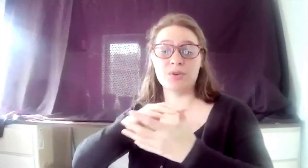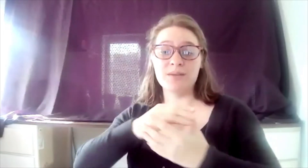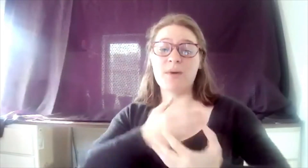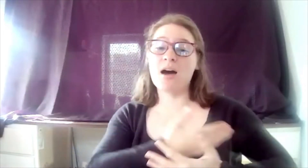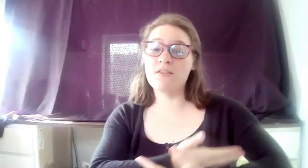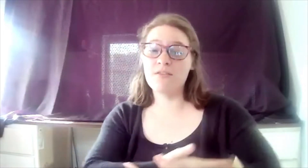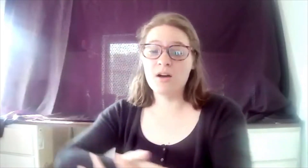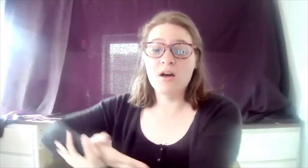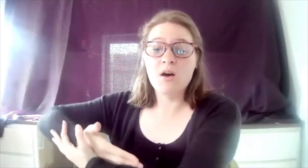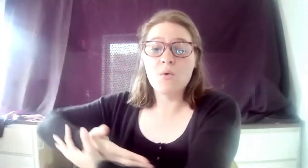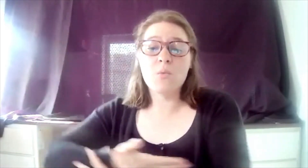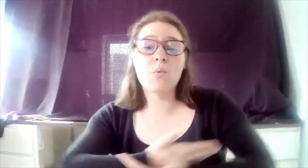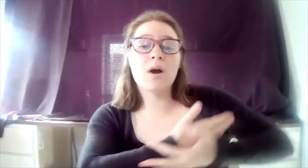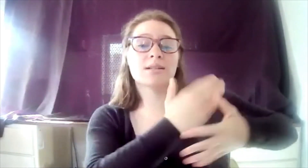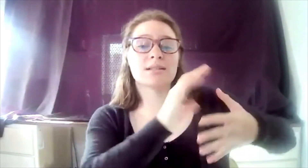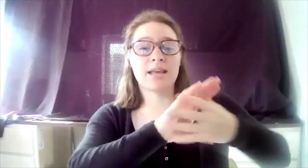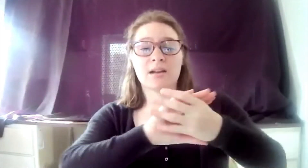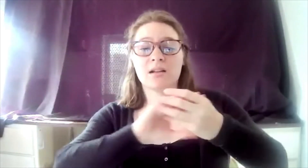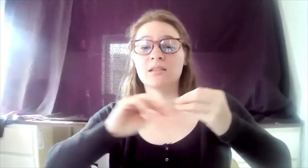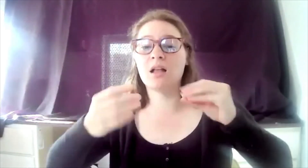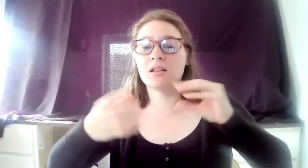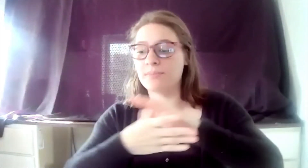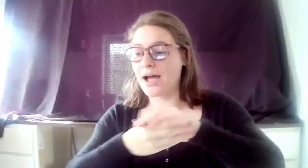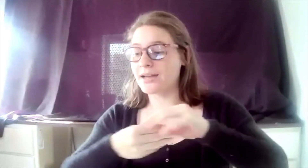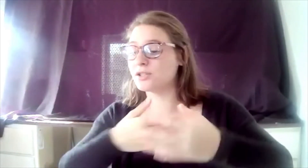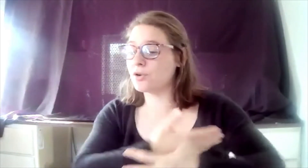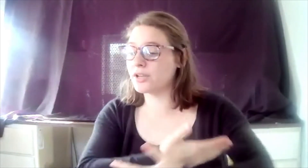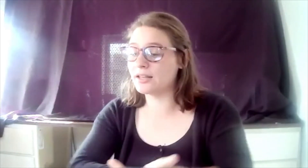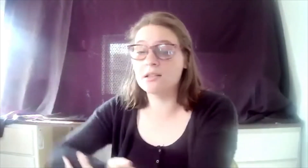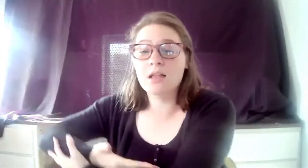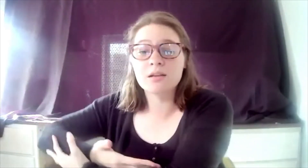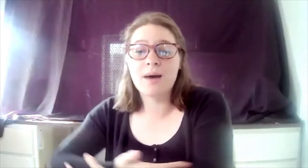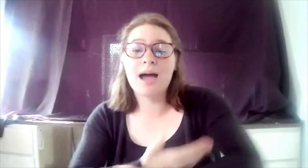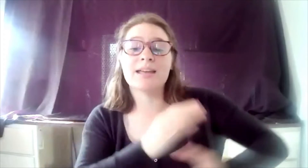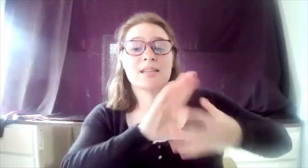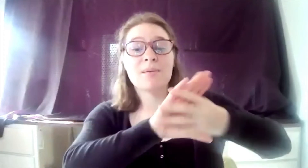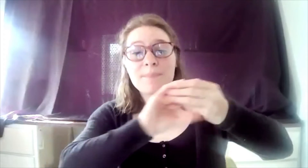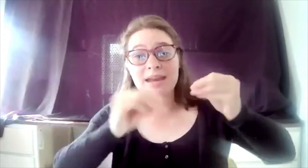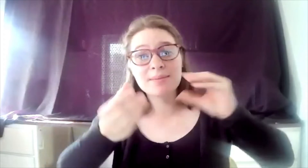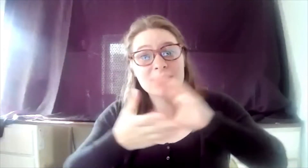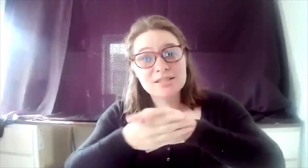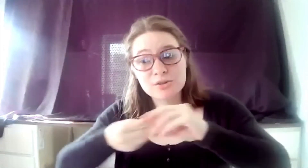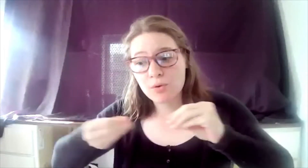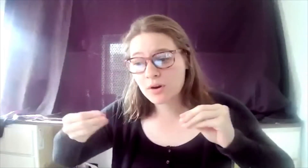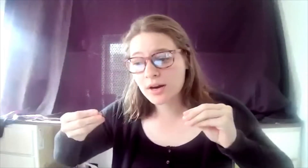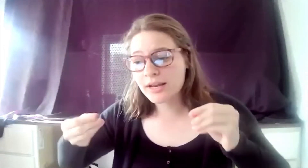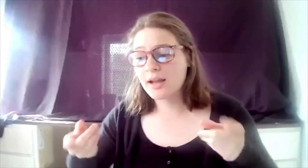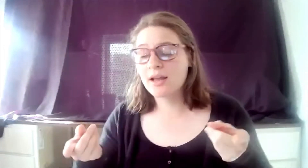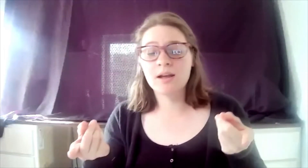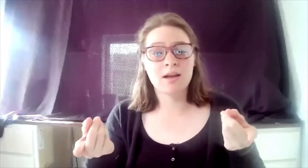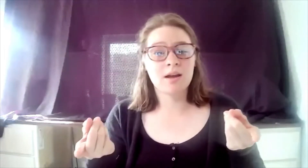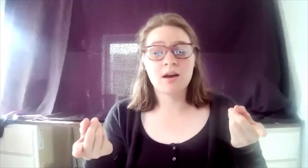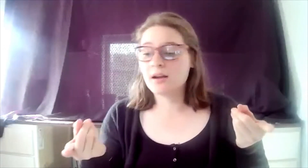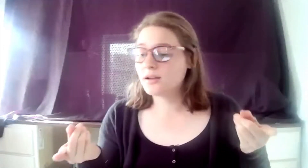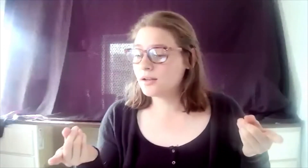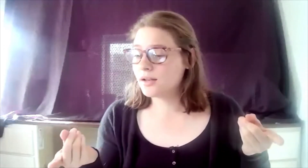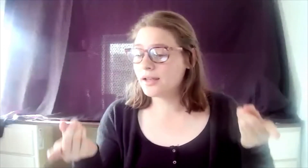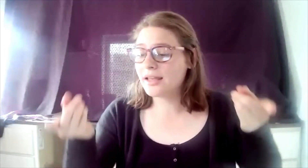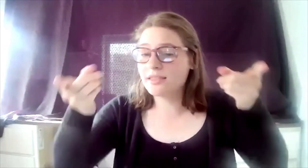dream of, once in a lullaby. So again, lullaby is a baby story, and